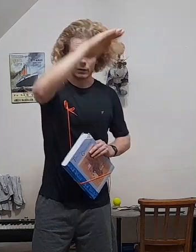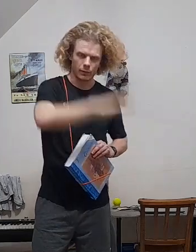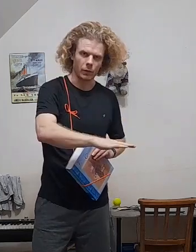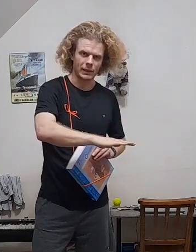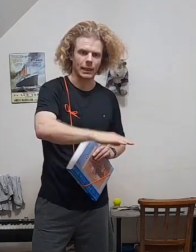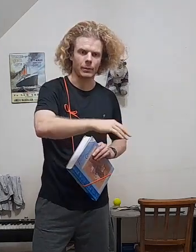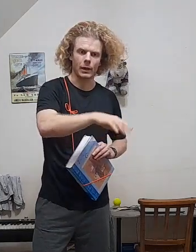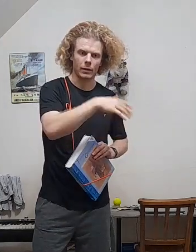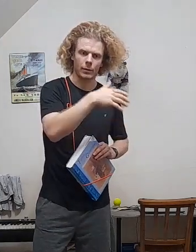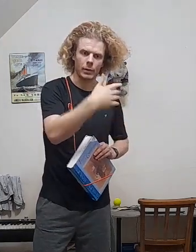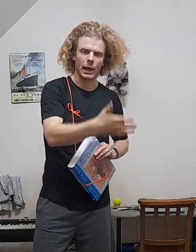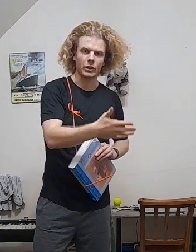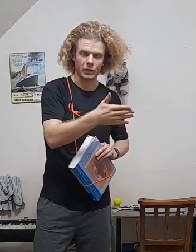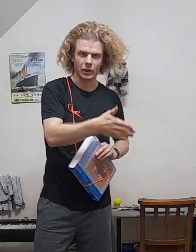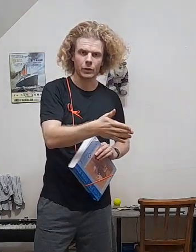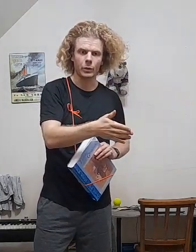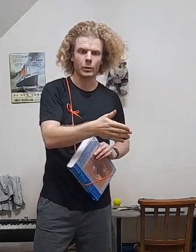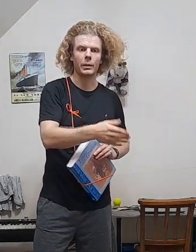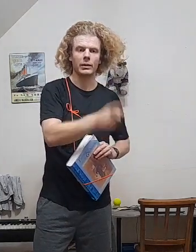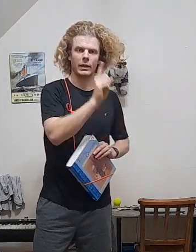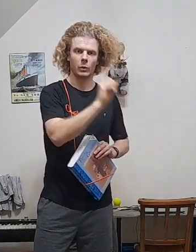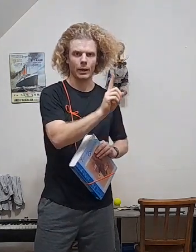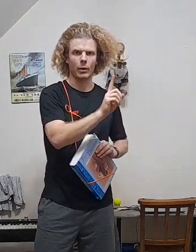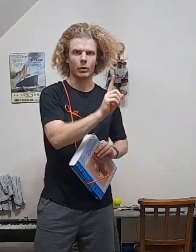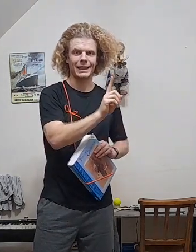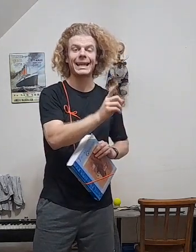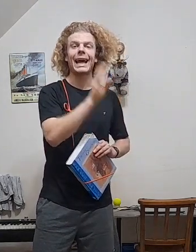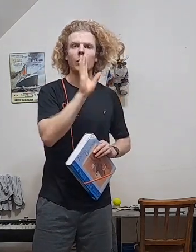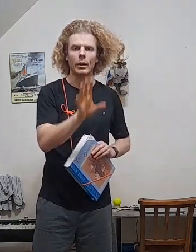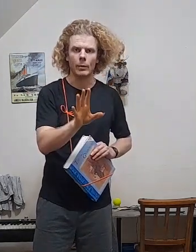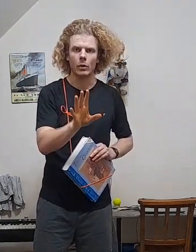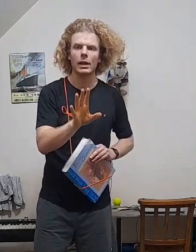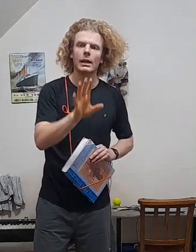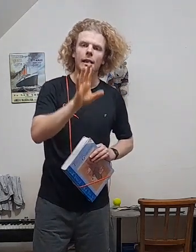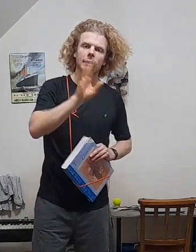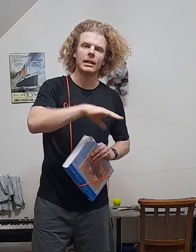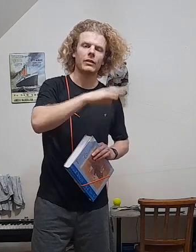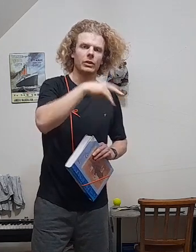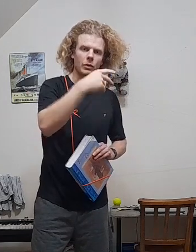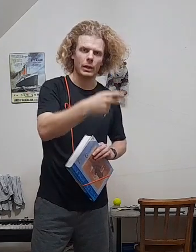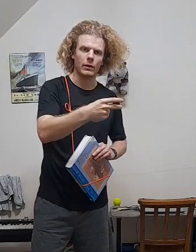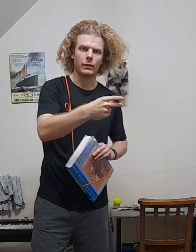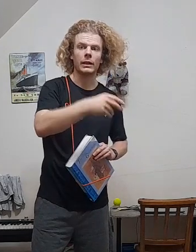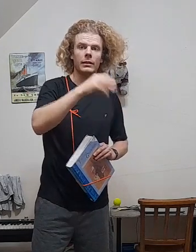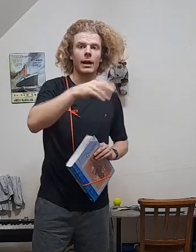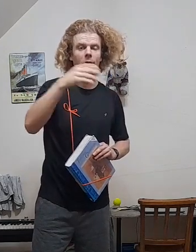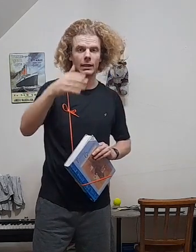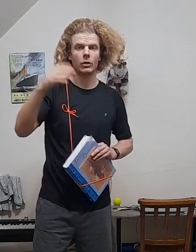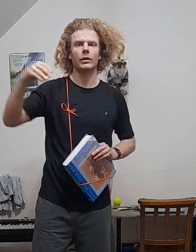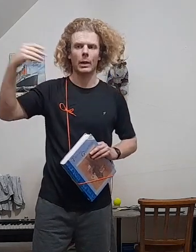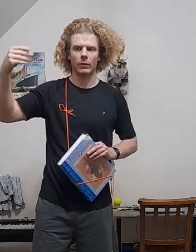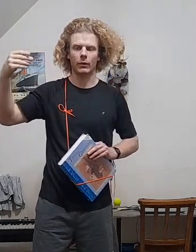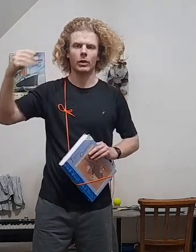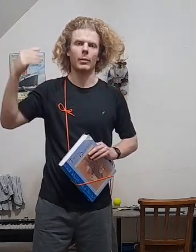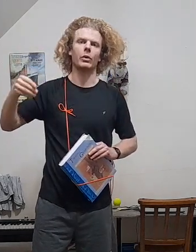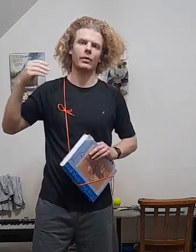down the same, and the pH of 0 would mean there's 1 mole in it. And 1 mole is 6023 times 10 to the 23rd amount of